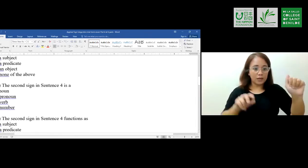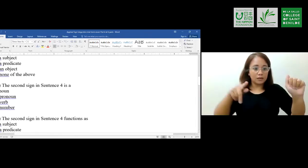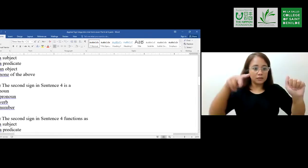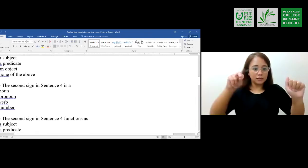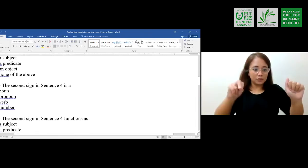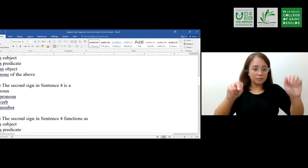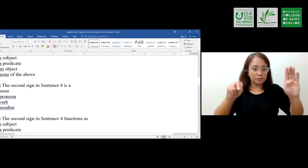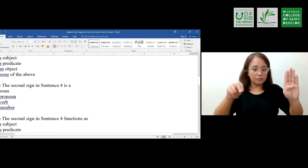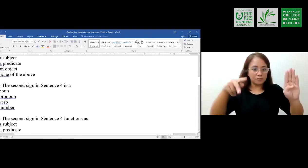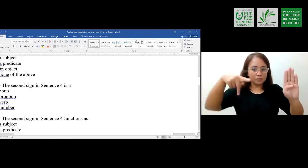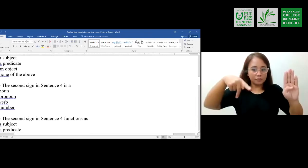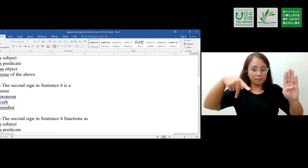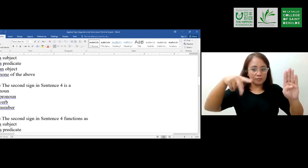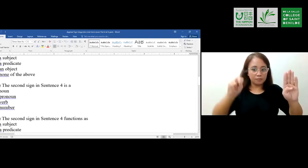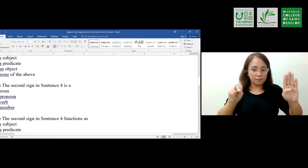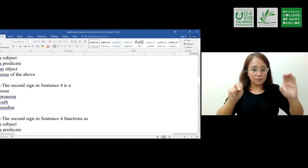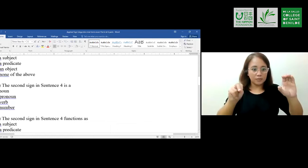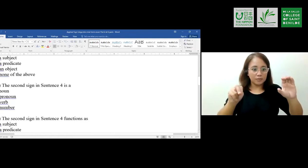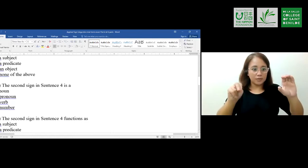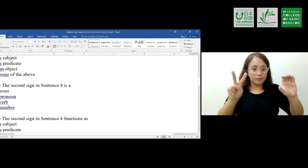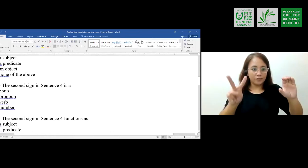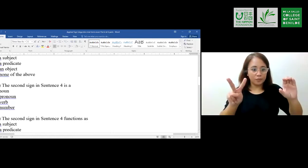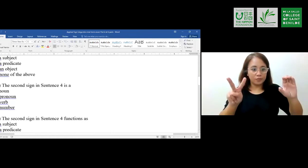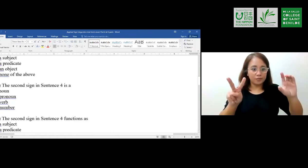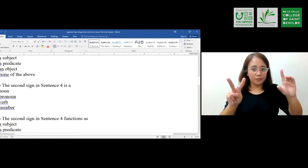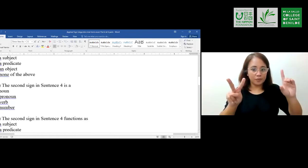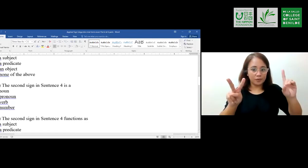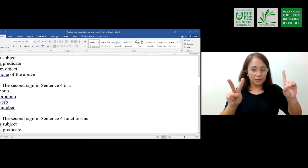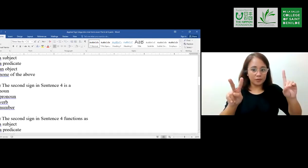pronoun, C, a verb, D, a number.